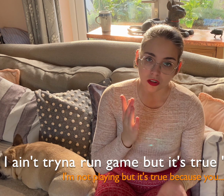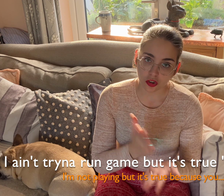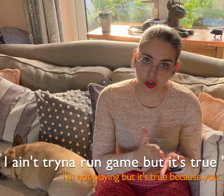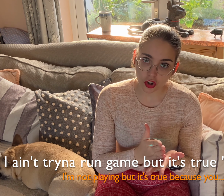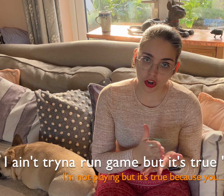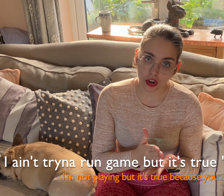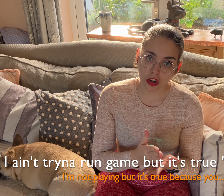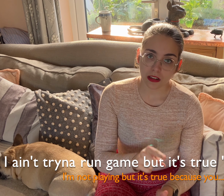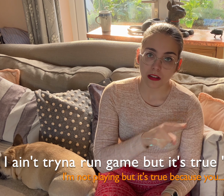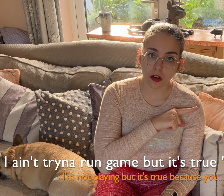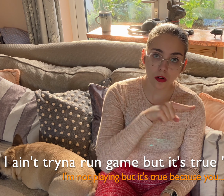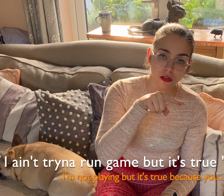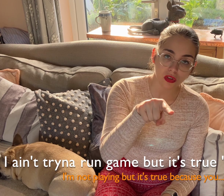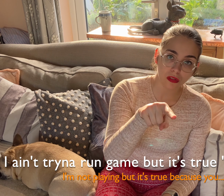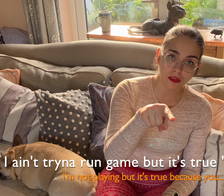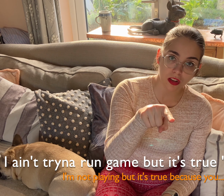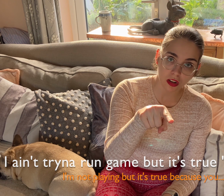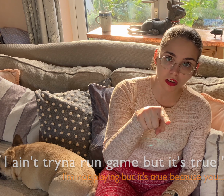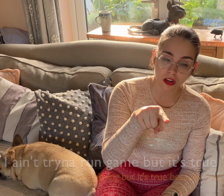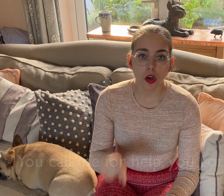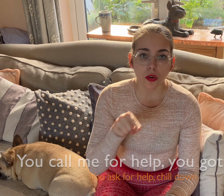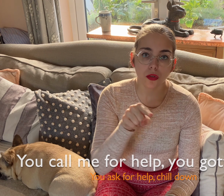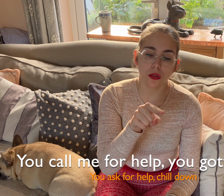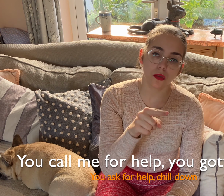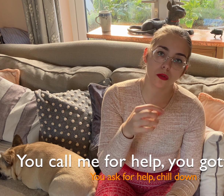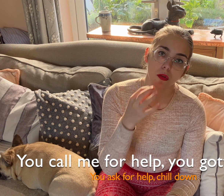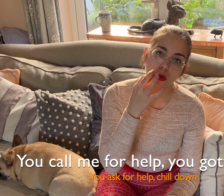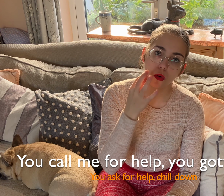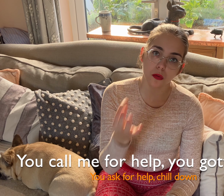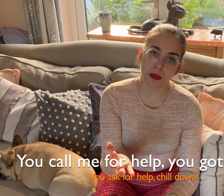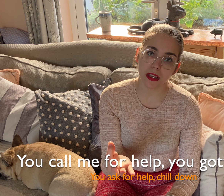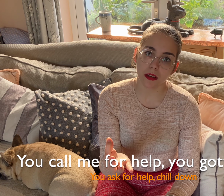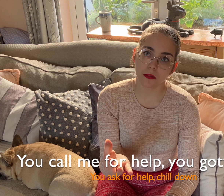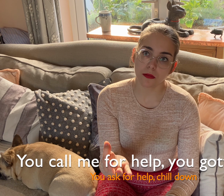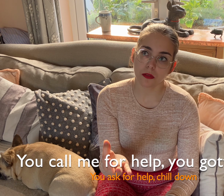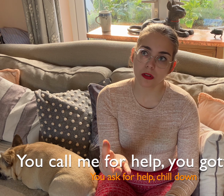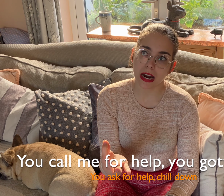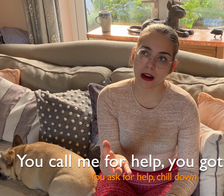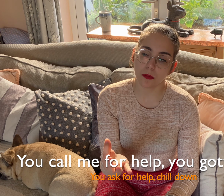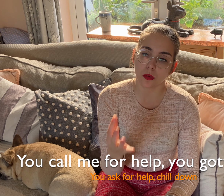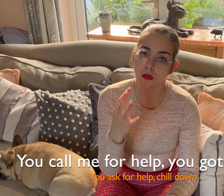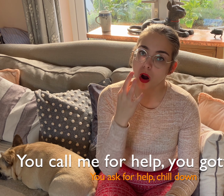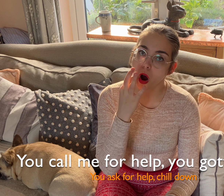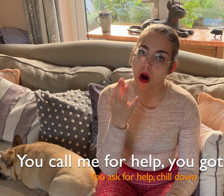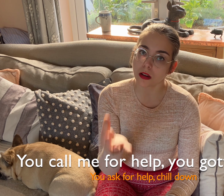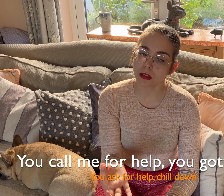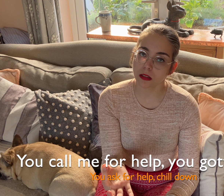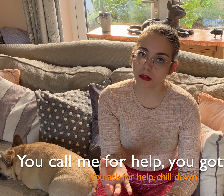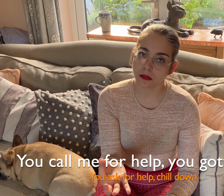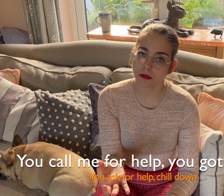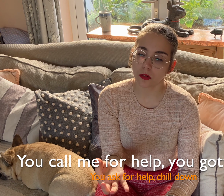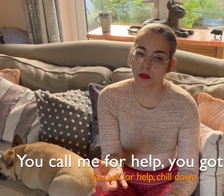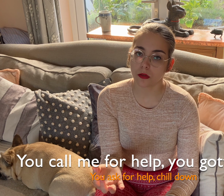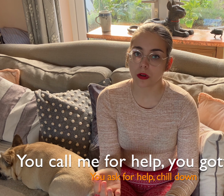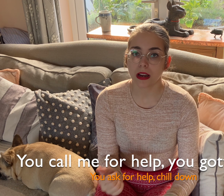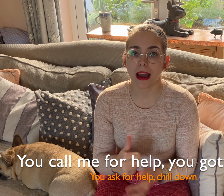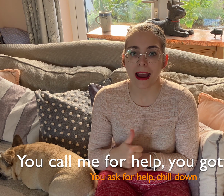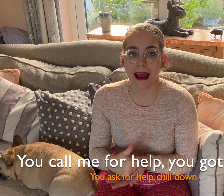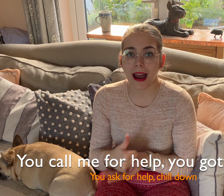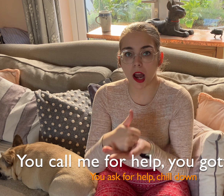true because of you. You call me for help or ask for help,